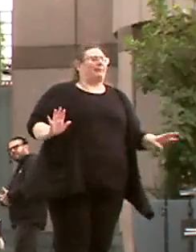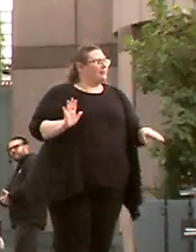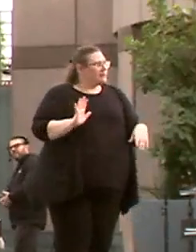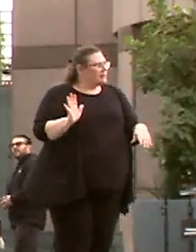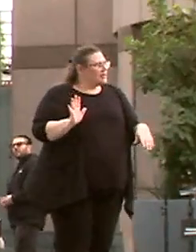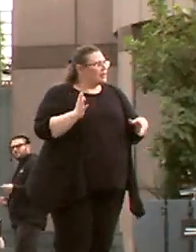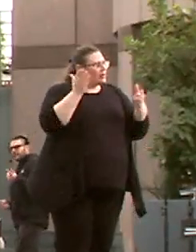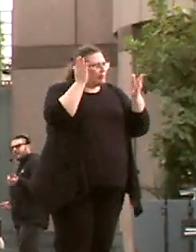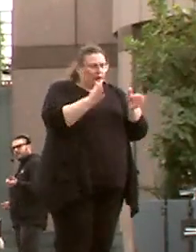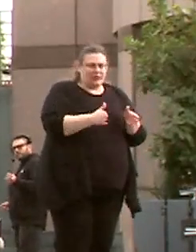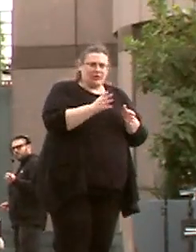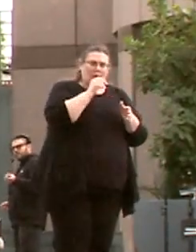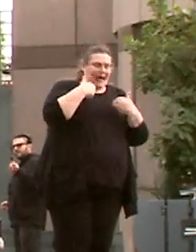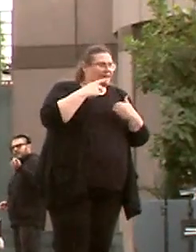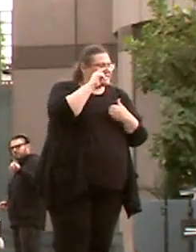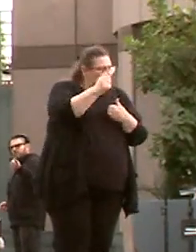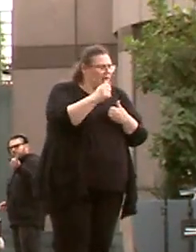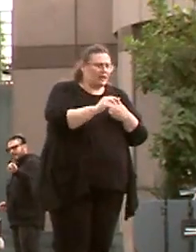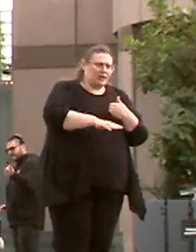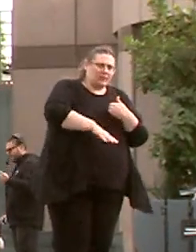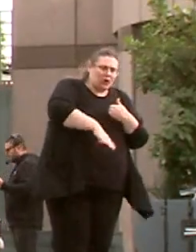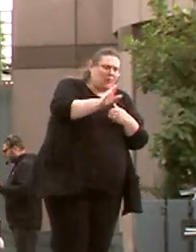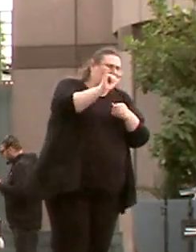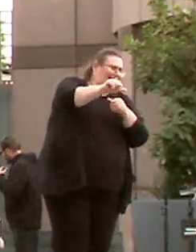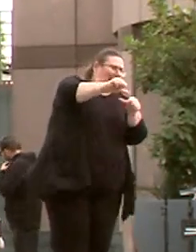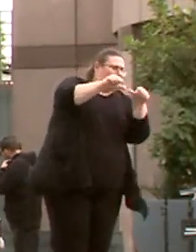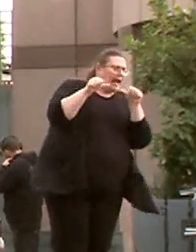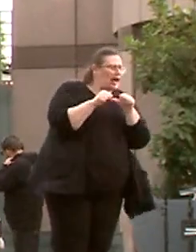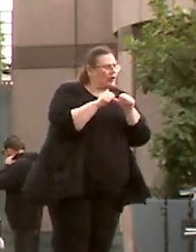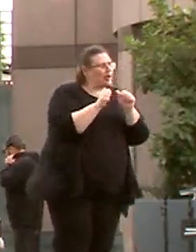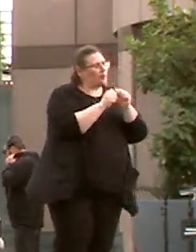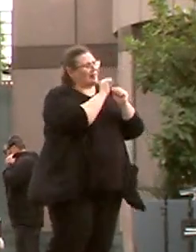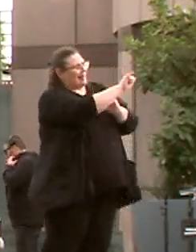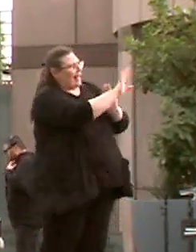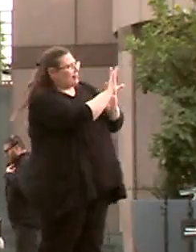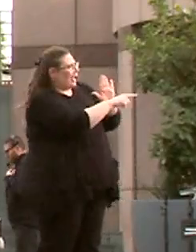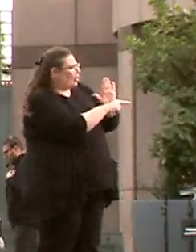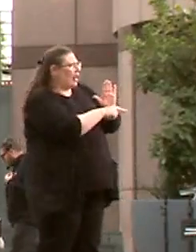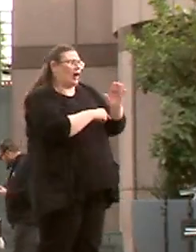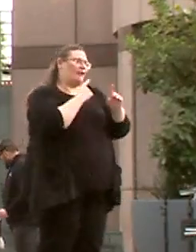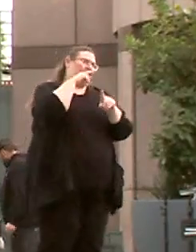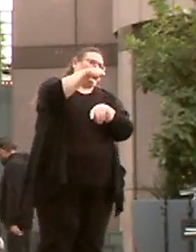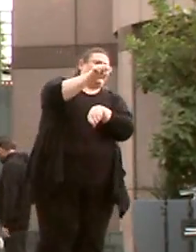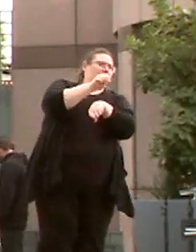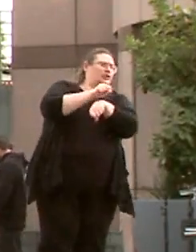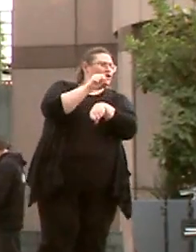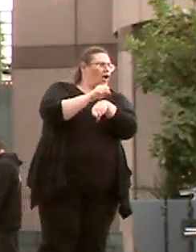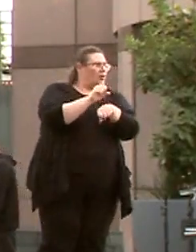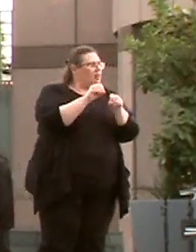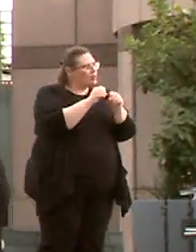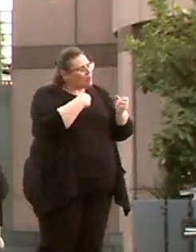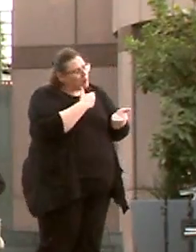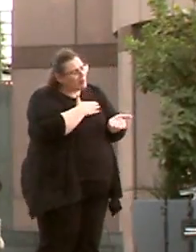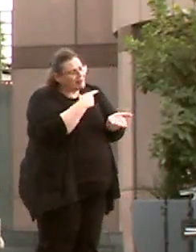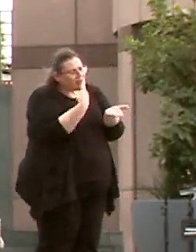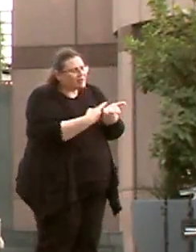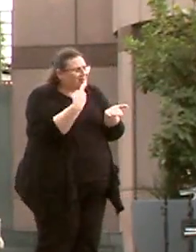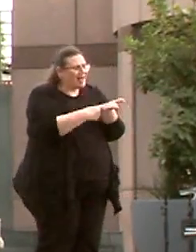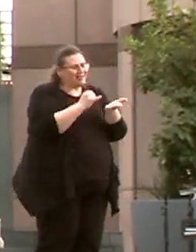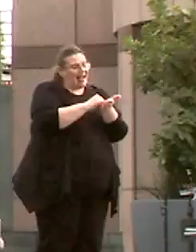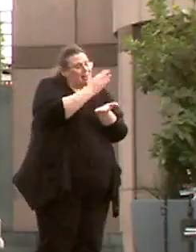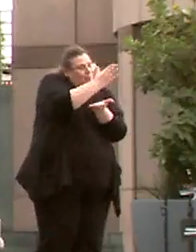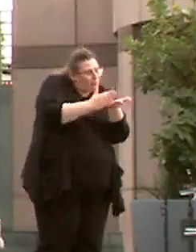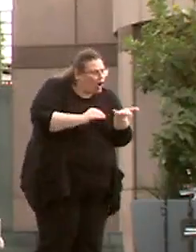grew up in this place, who come from this background, who do this job. And the more we start talking about it as part of their